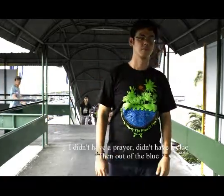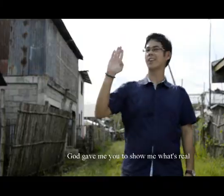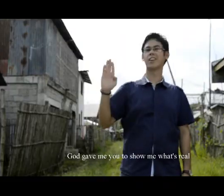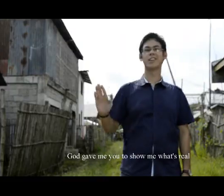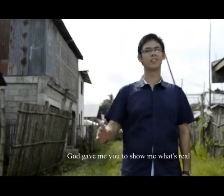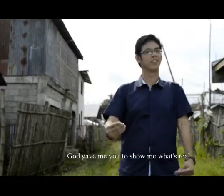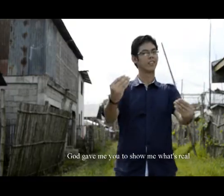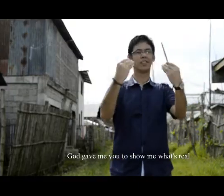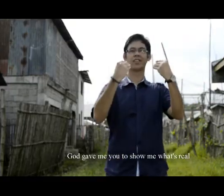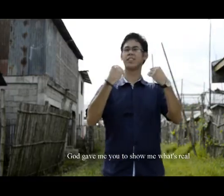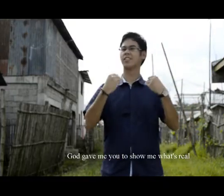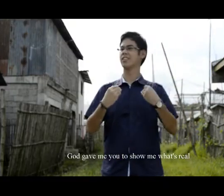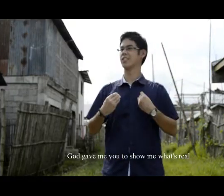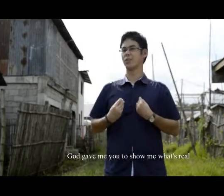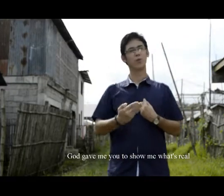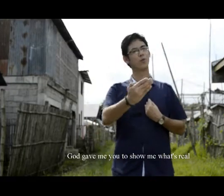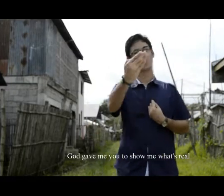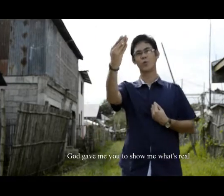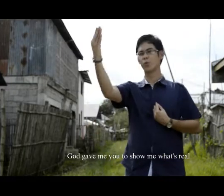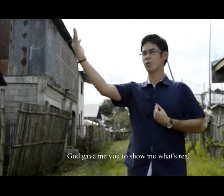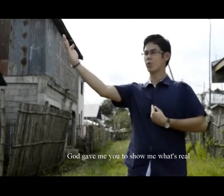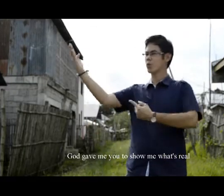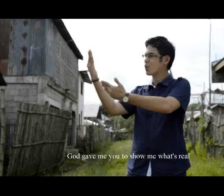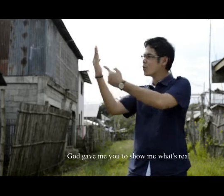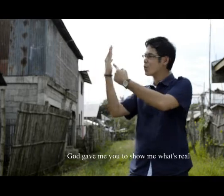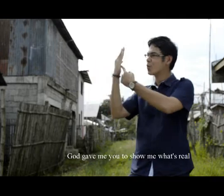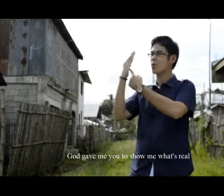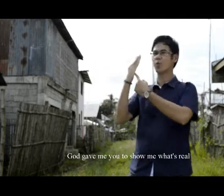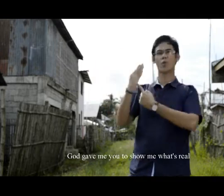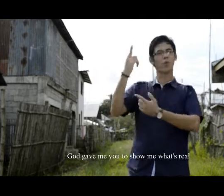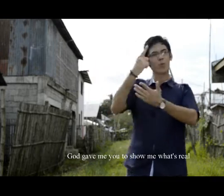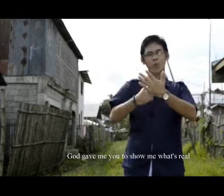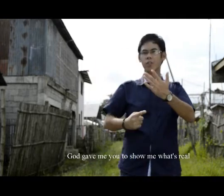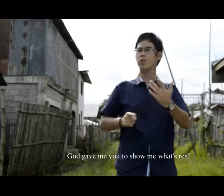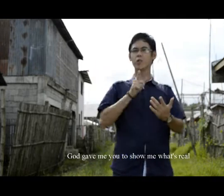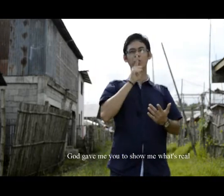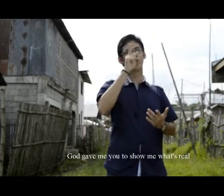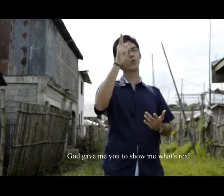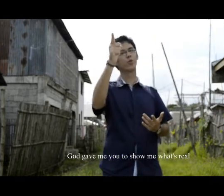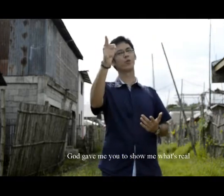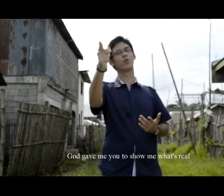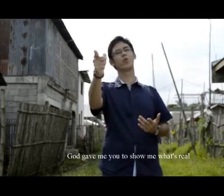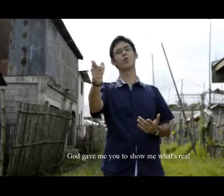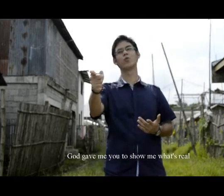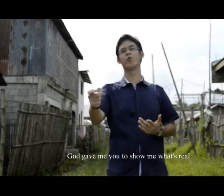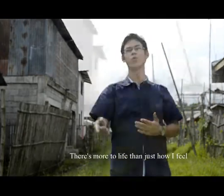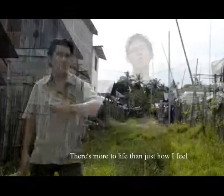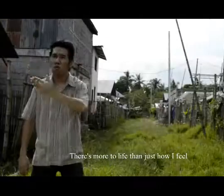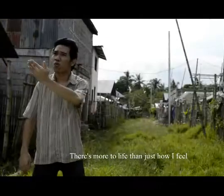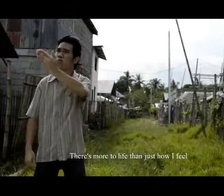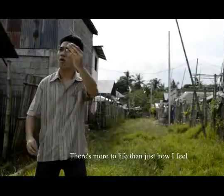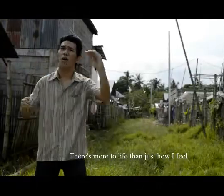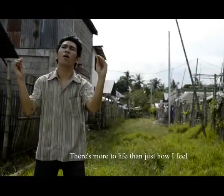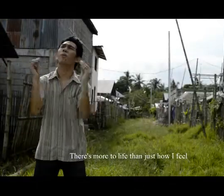blue, God gave me you to show me what's real. And there's more